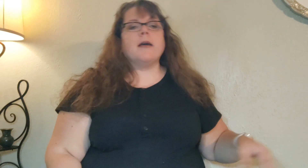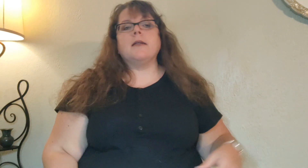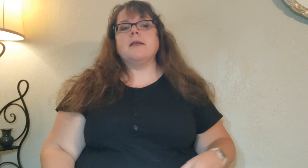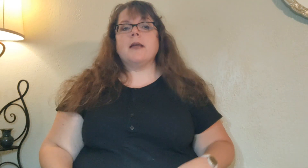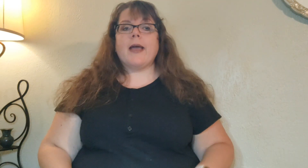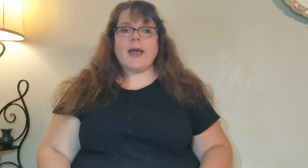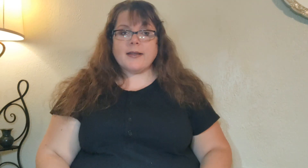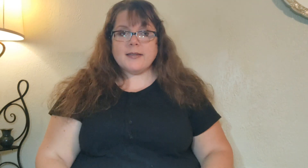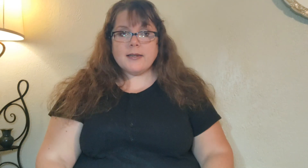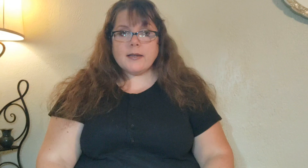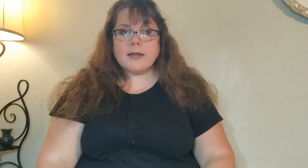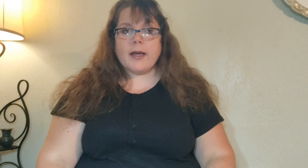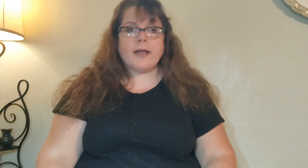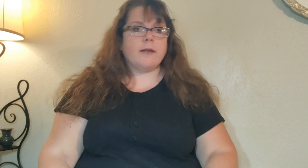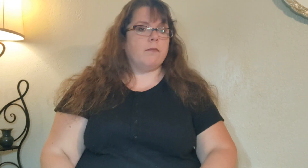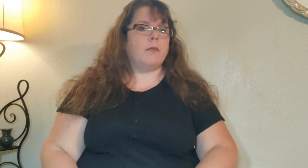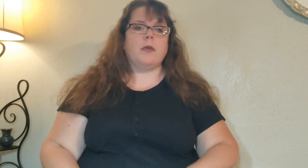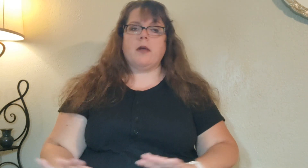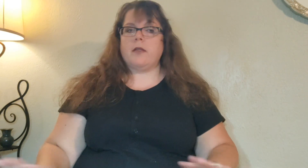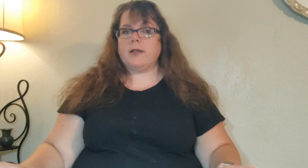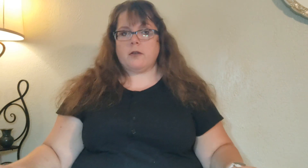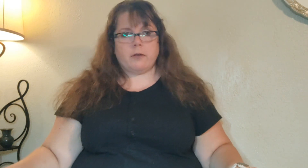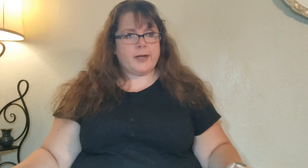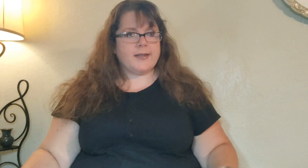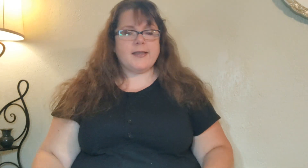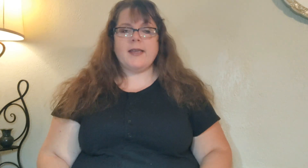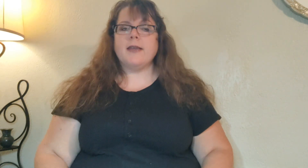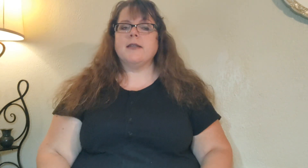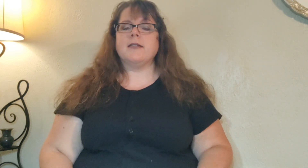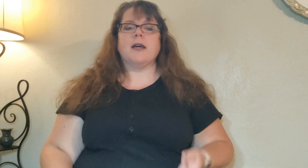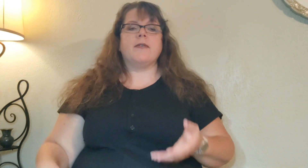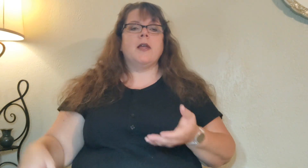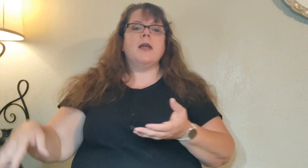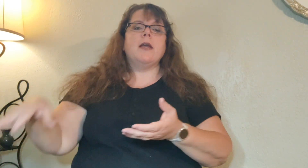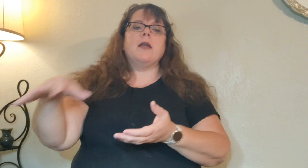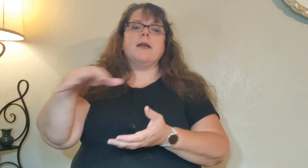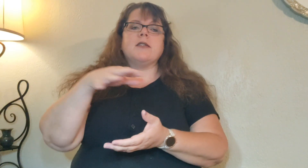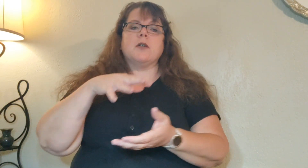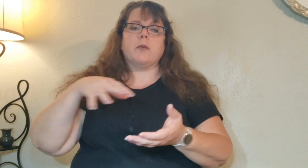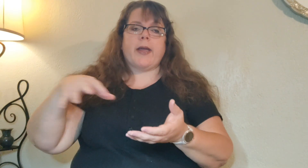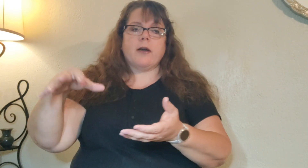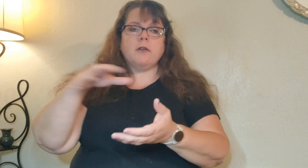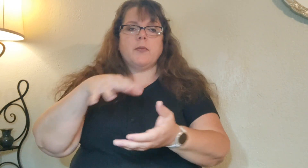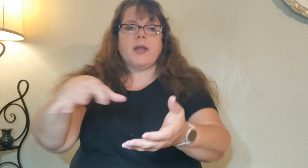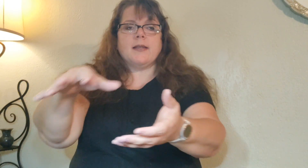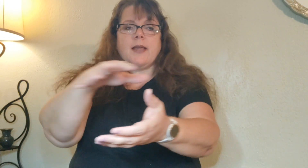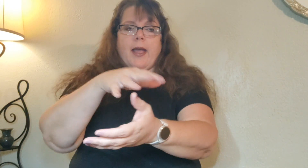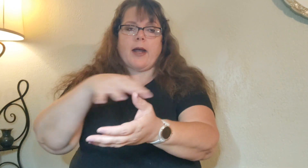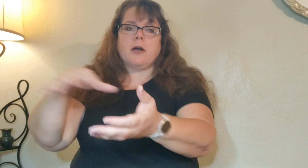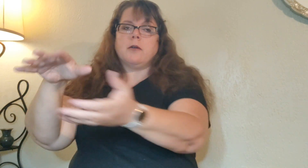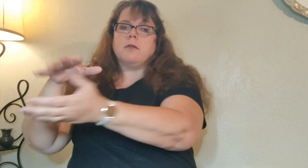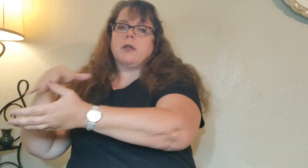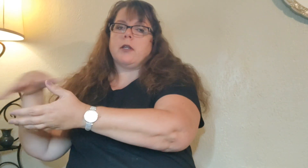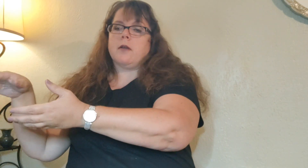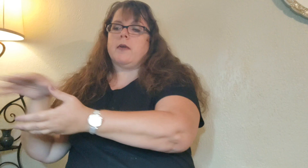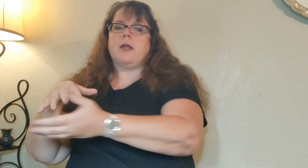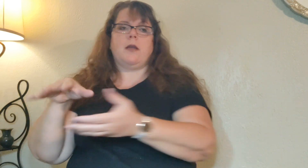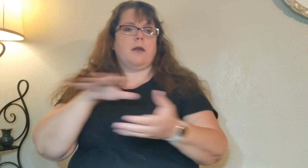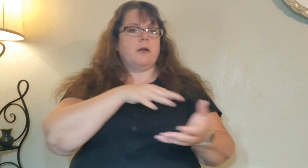And hectic, like things are crazy and stuff. It's around, but it's out and over